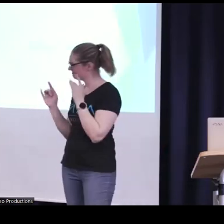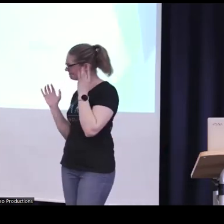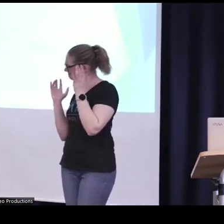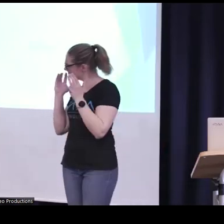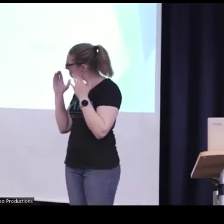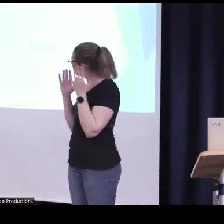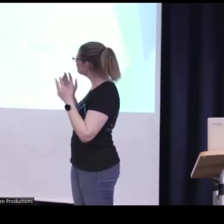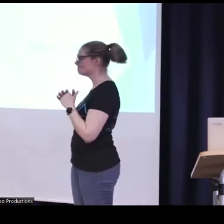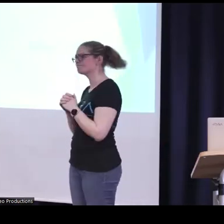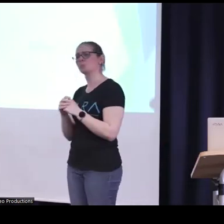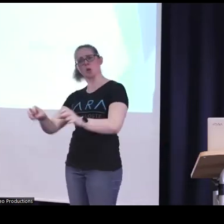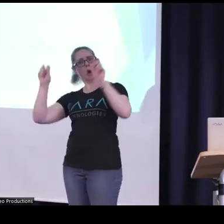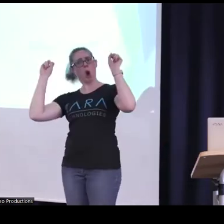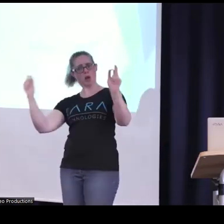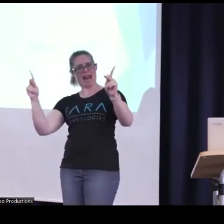about that,